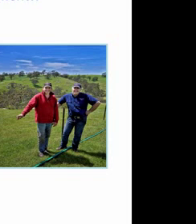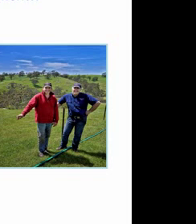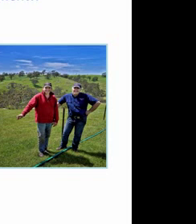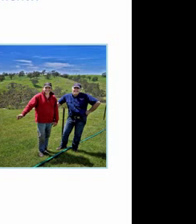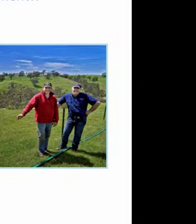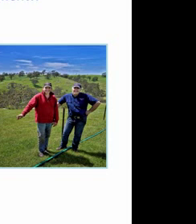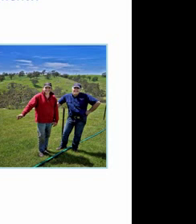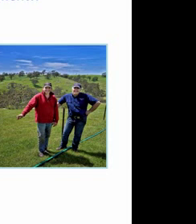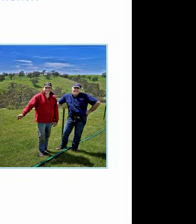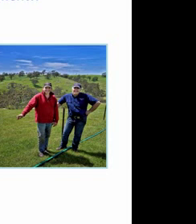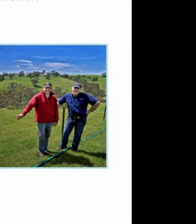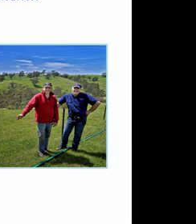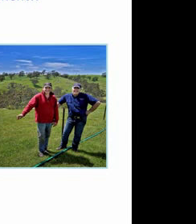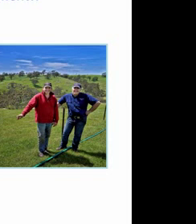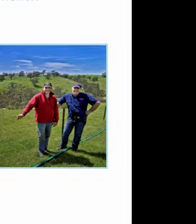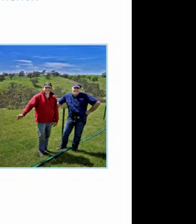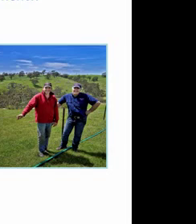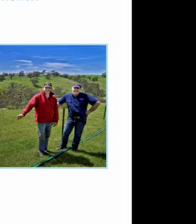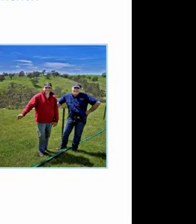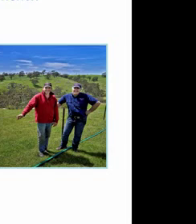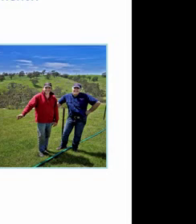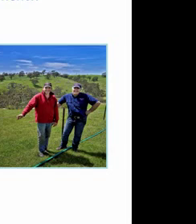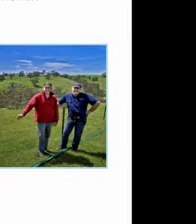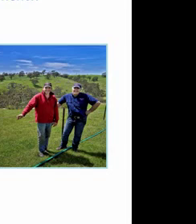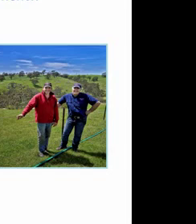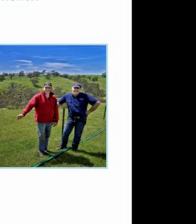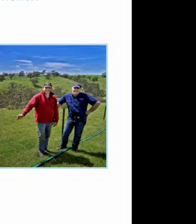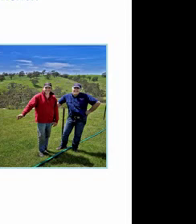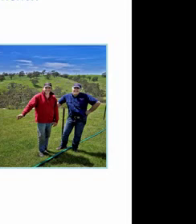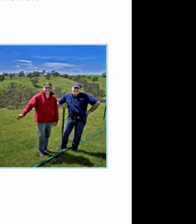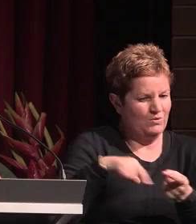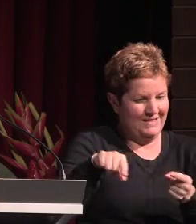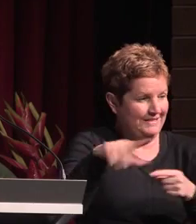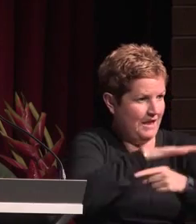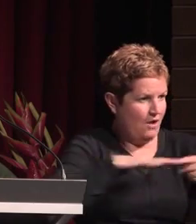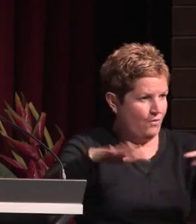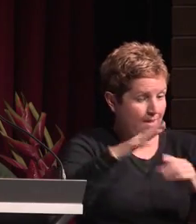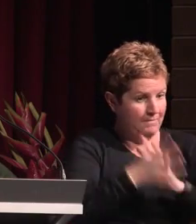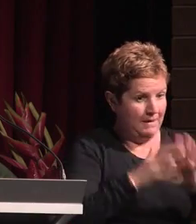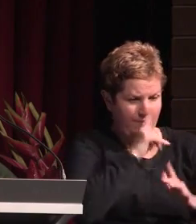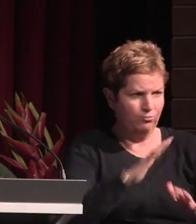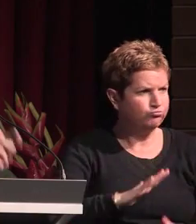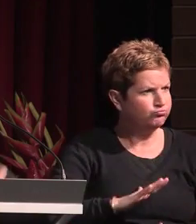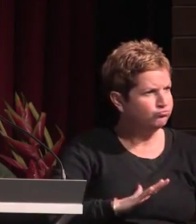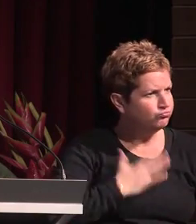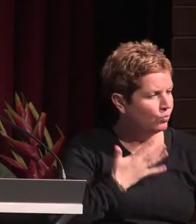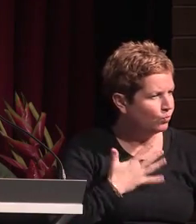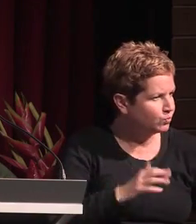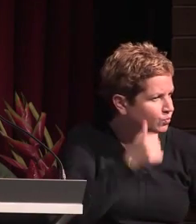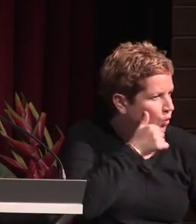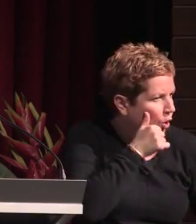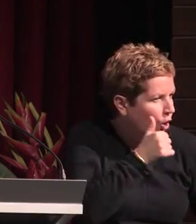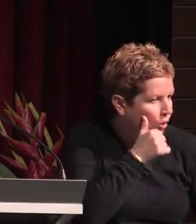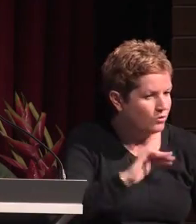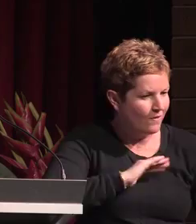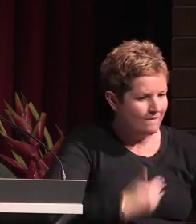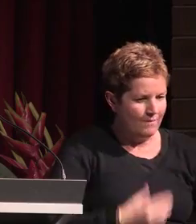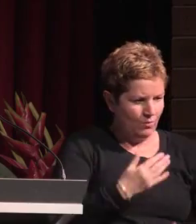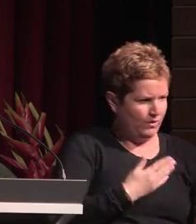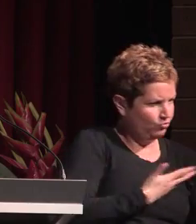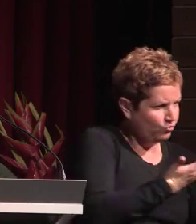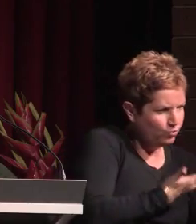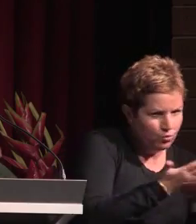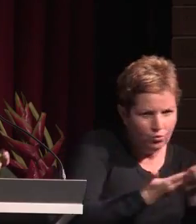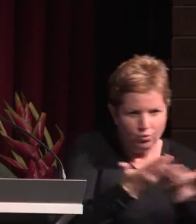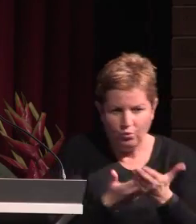tool. Because we're going into a given area, we're stimulating a lot of interest. We're talking to all the landholders within that area, so